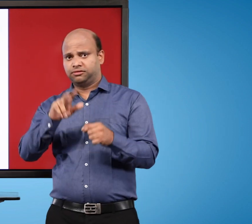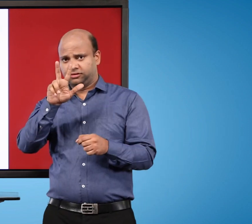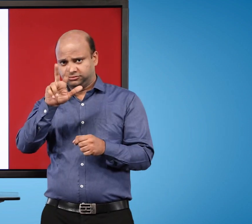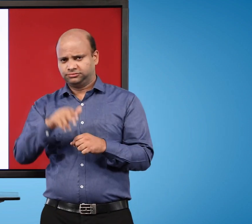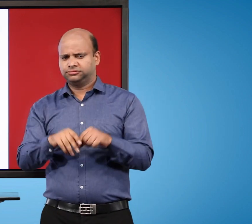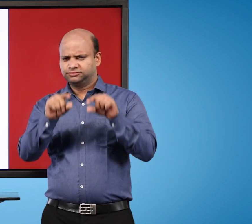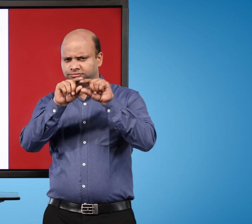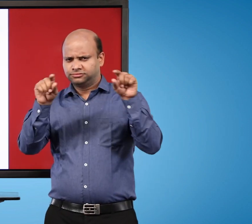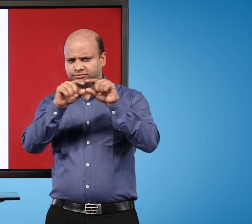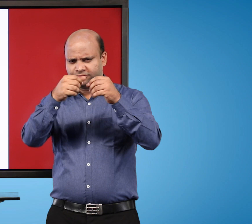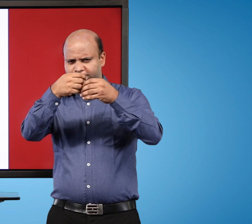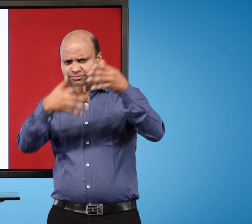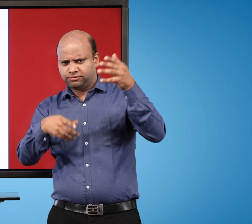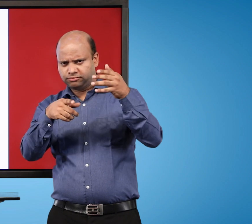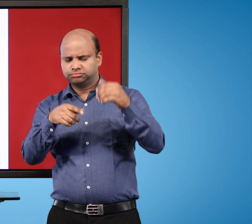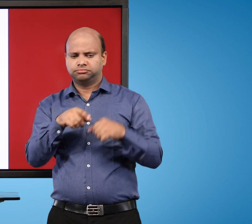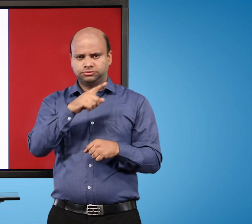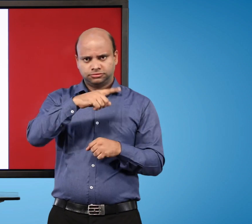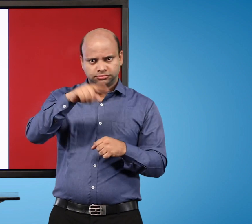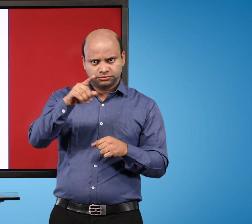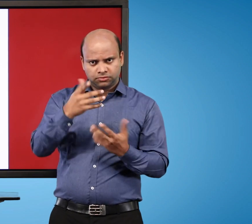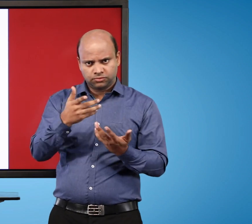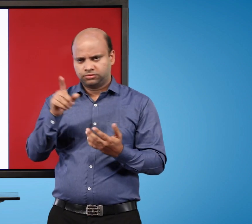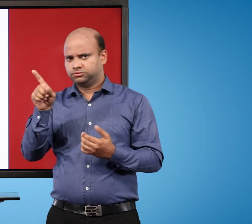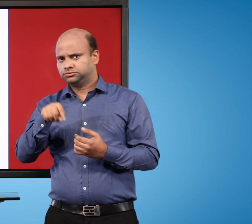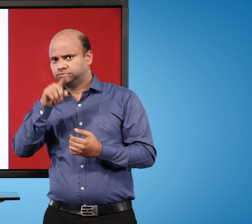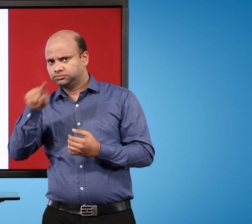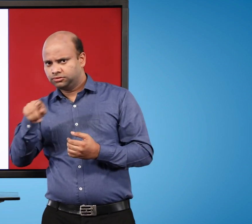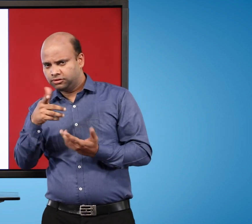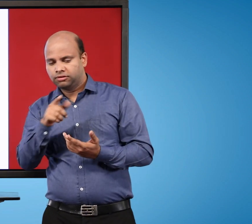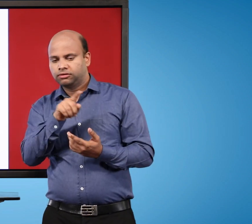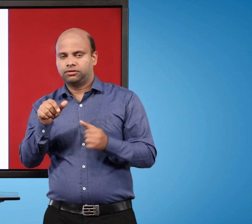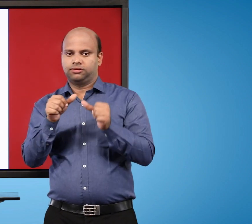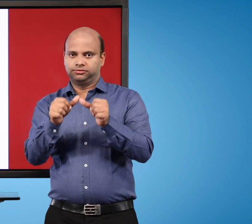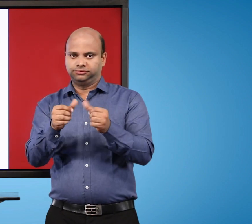8. Which of the following statements are true and which are false?